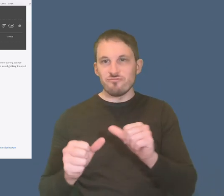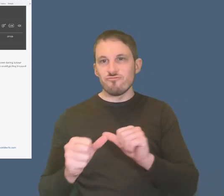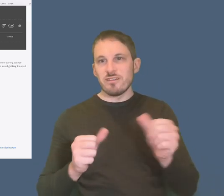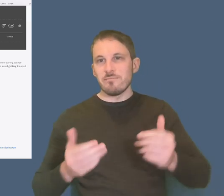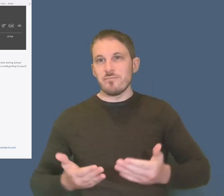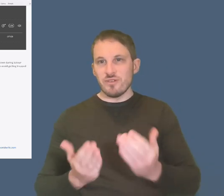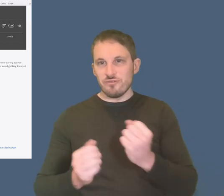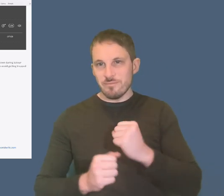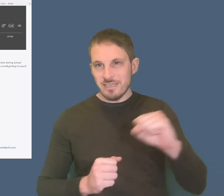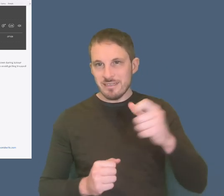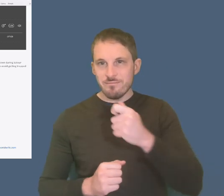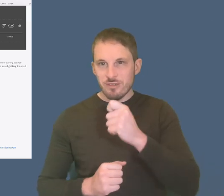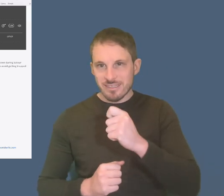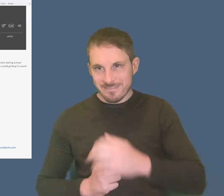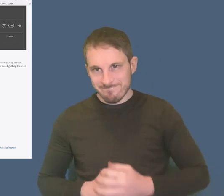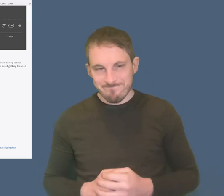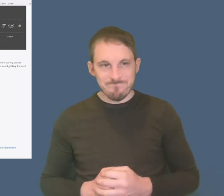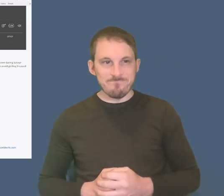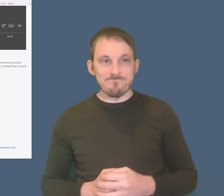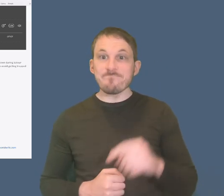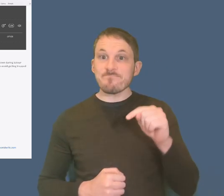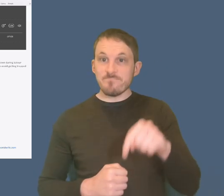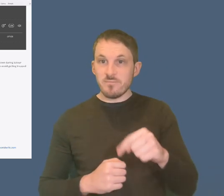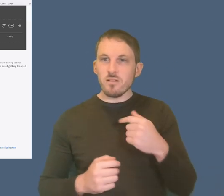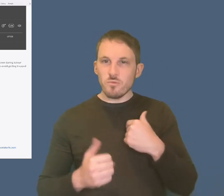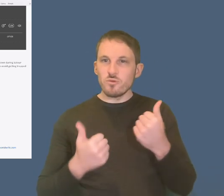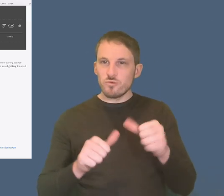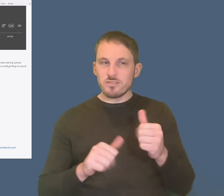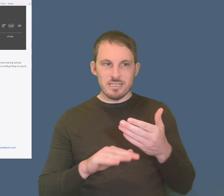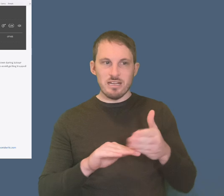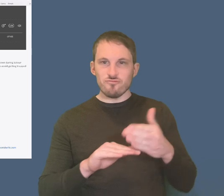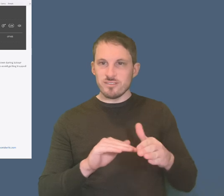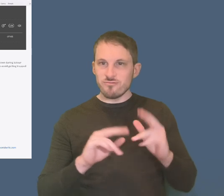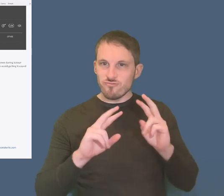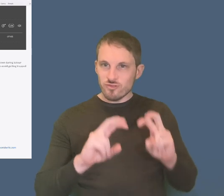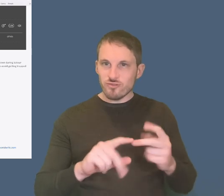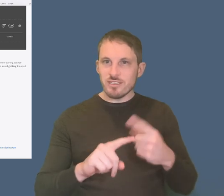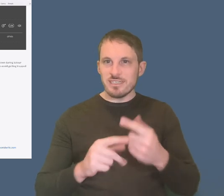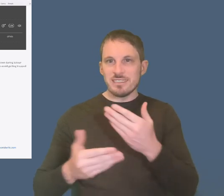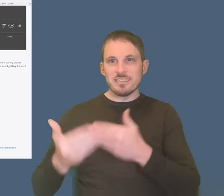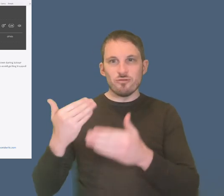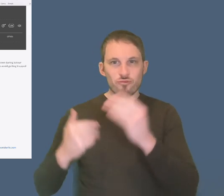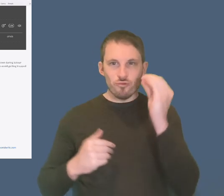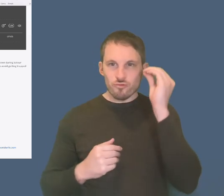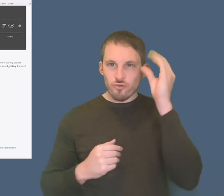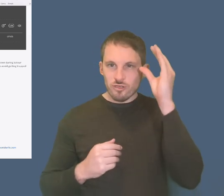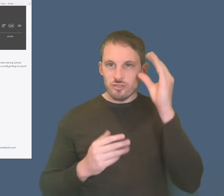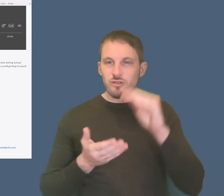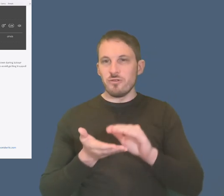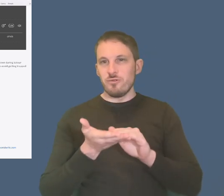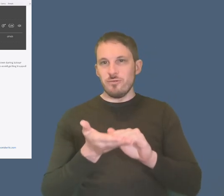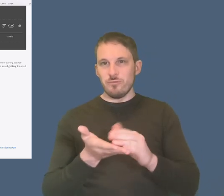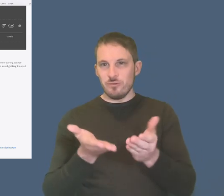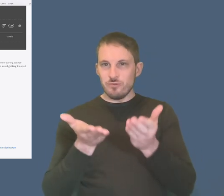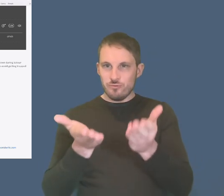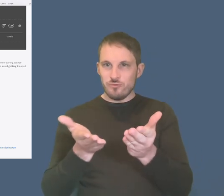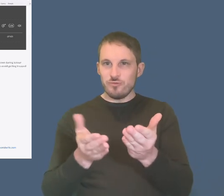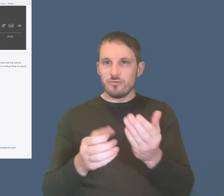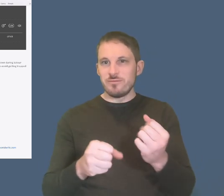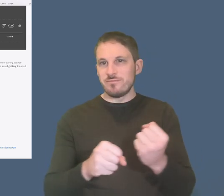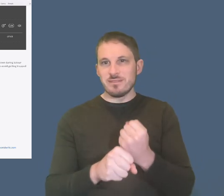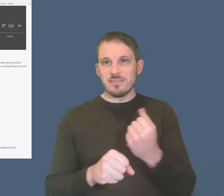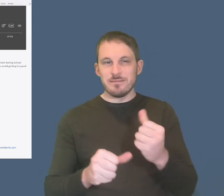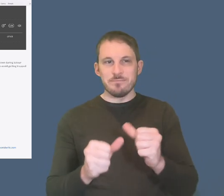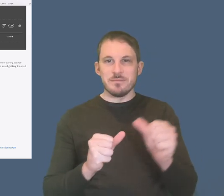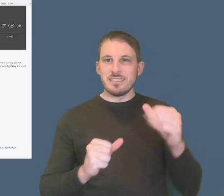Birth Rebellion podcast, where we grapple with current research and historical knowledge to help you get the best